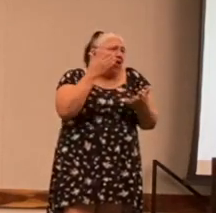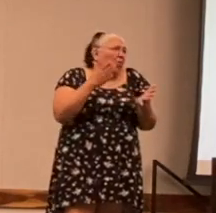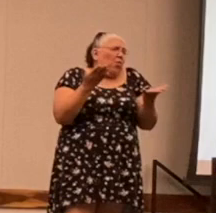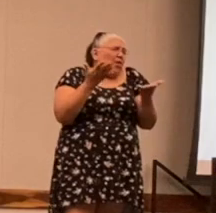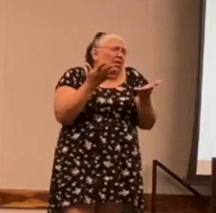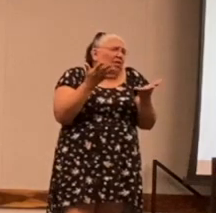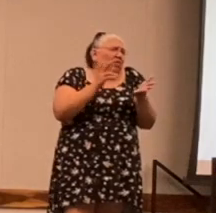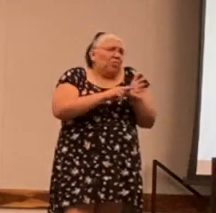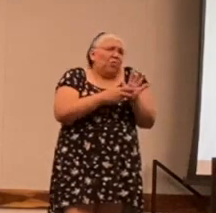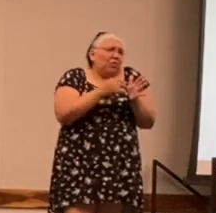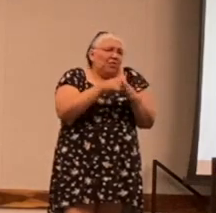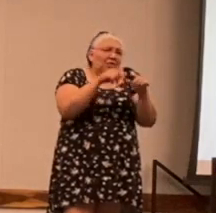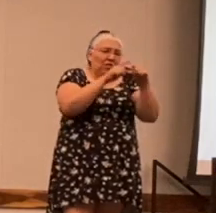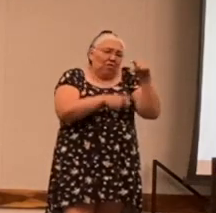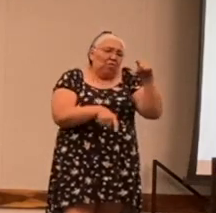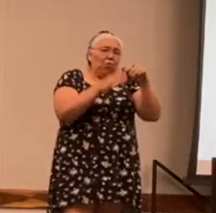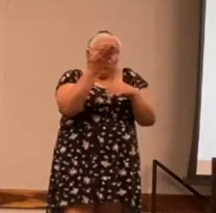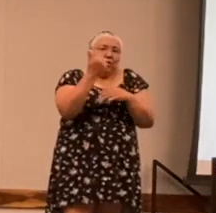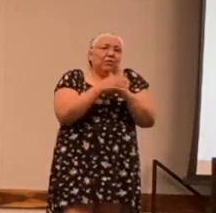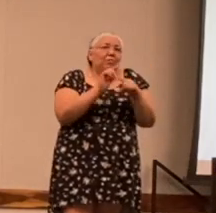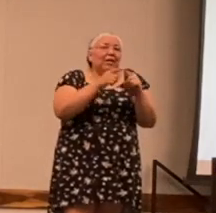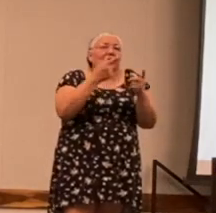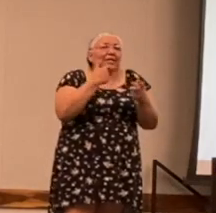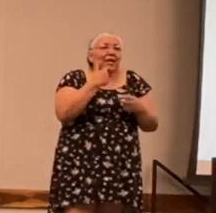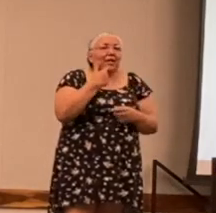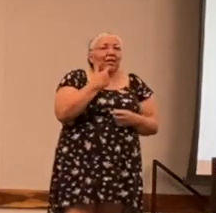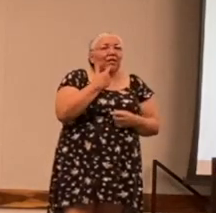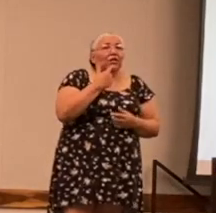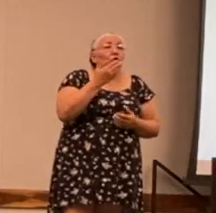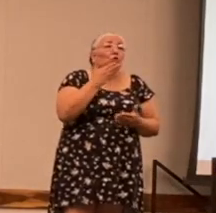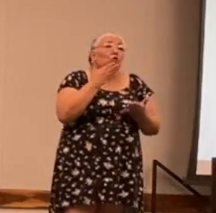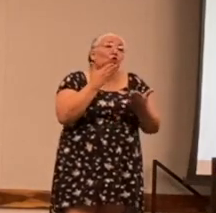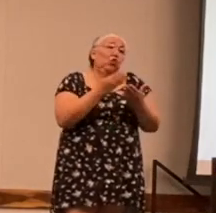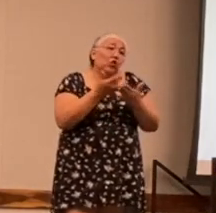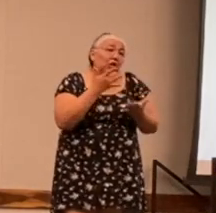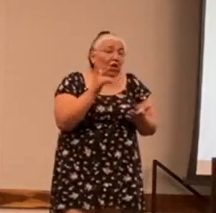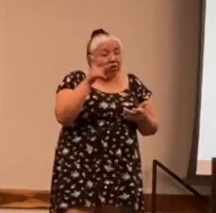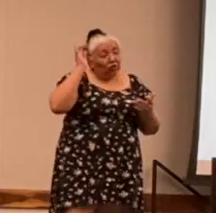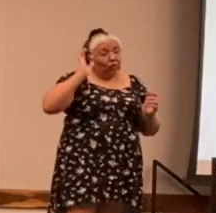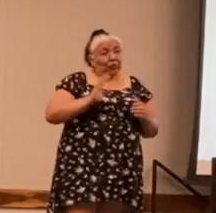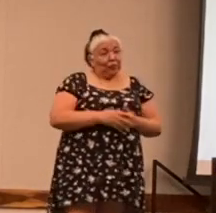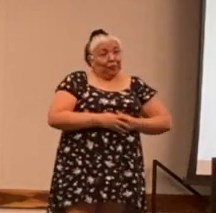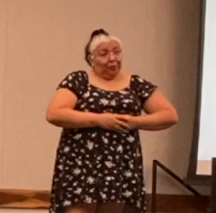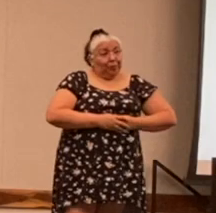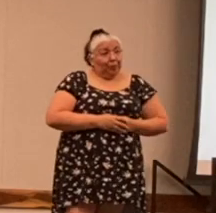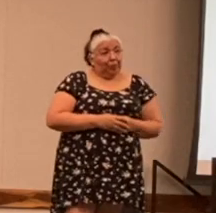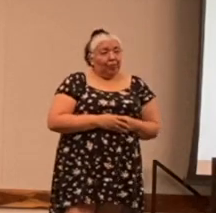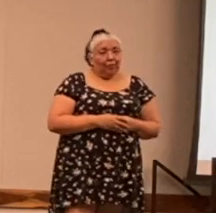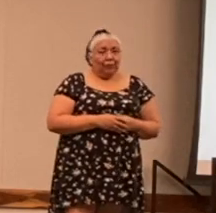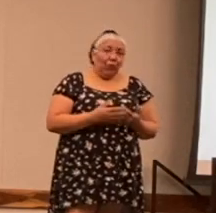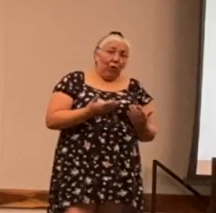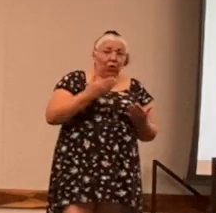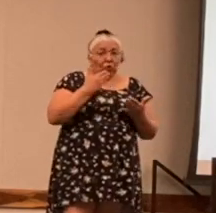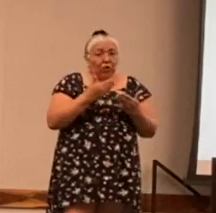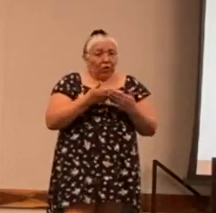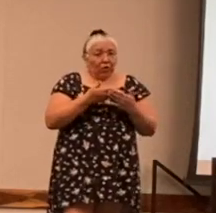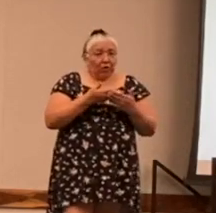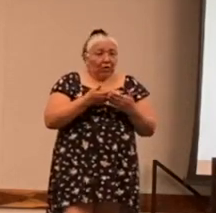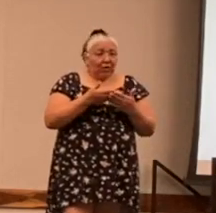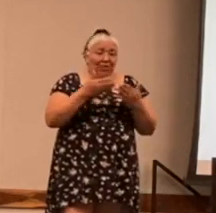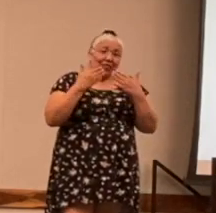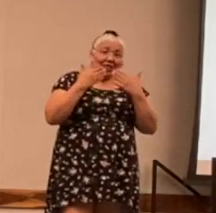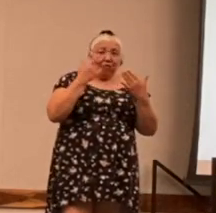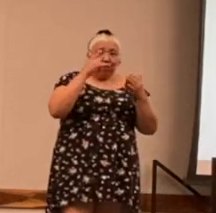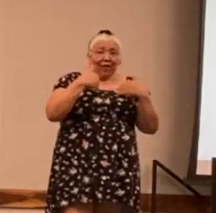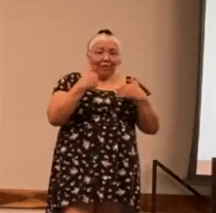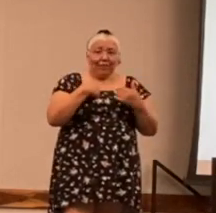it was. Right? But he just handed it to me and he said, good luck to you. Well, good. It's good to be here too. you. Thanks for having